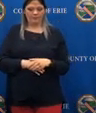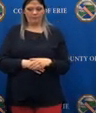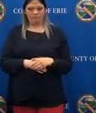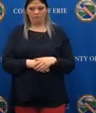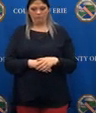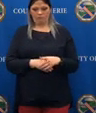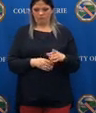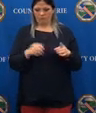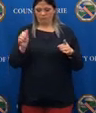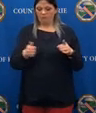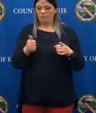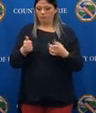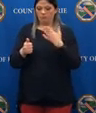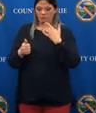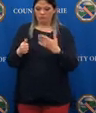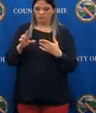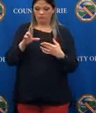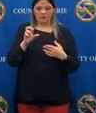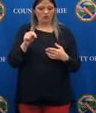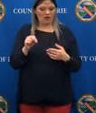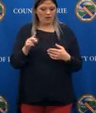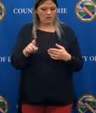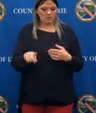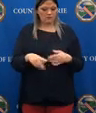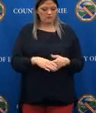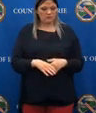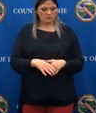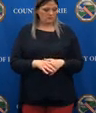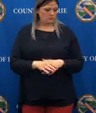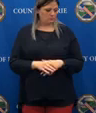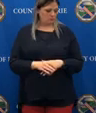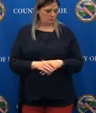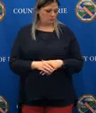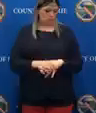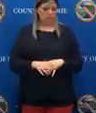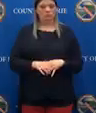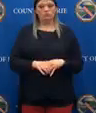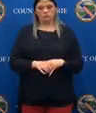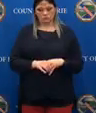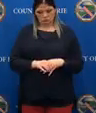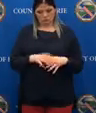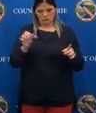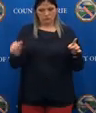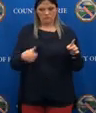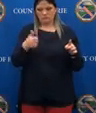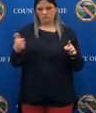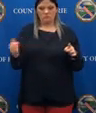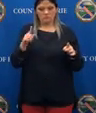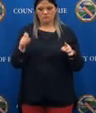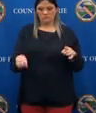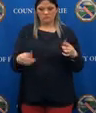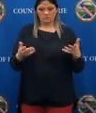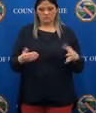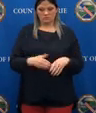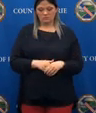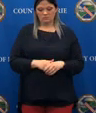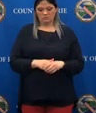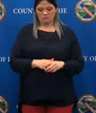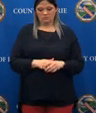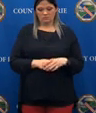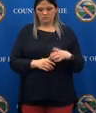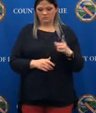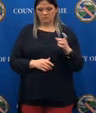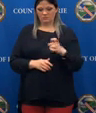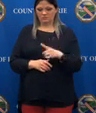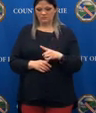Are there any? Okay, Ron, did you have another question? If not, are there any other questions on the line? Yeah, one